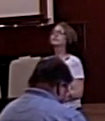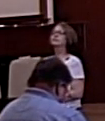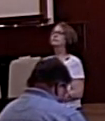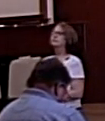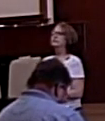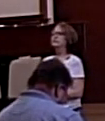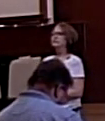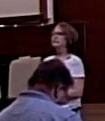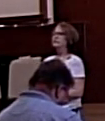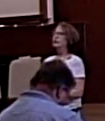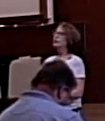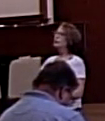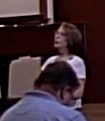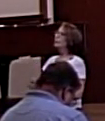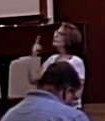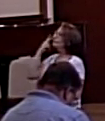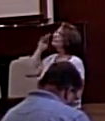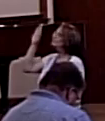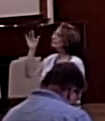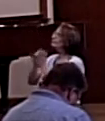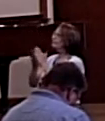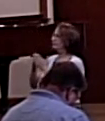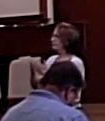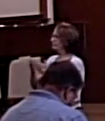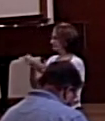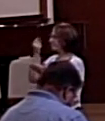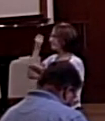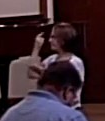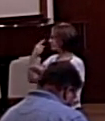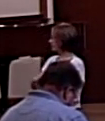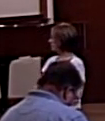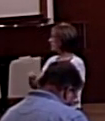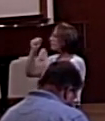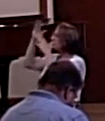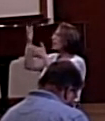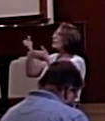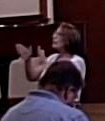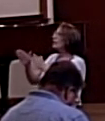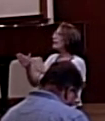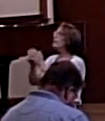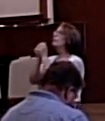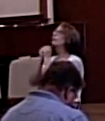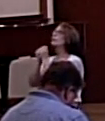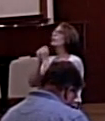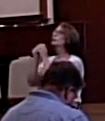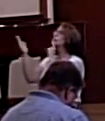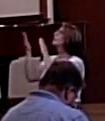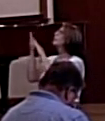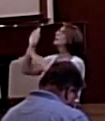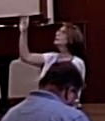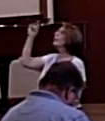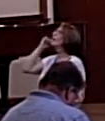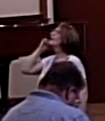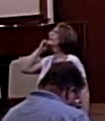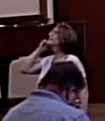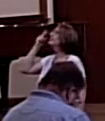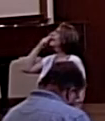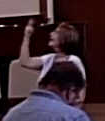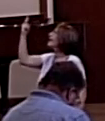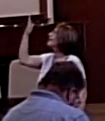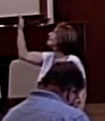to hear from you this morning. So, Father, let our words of worship be praised to your ears. Let